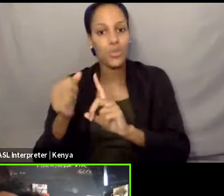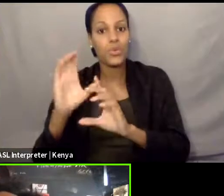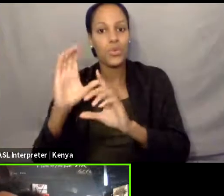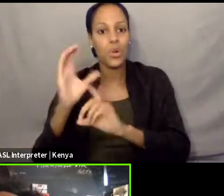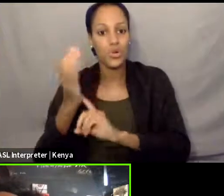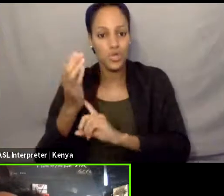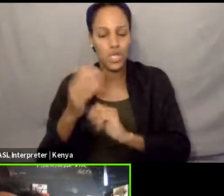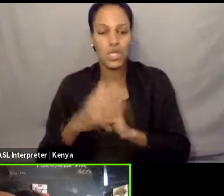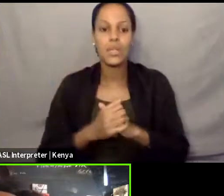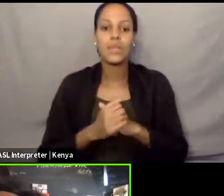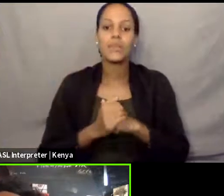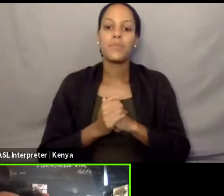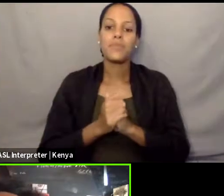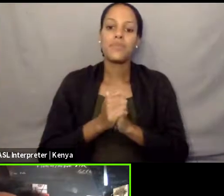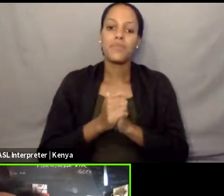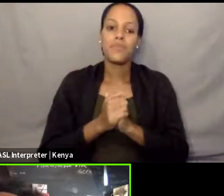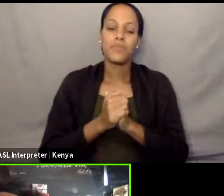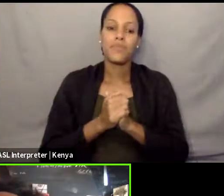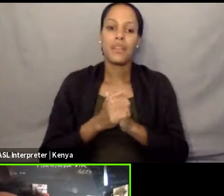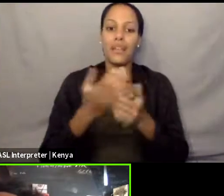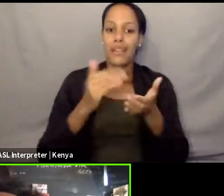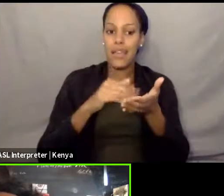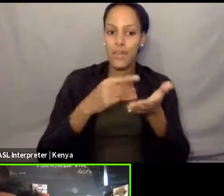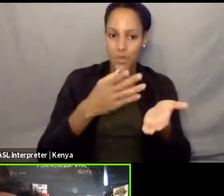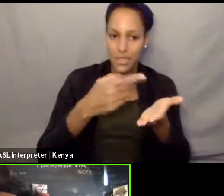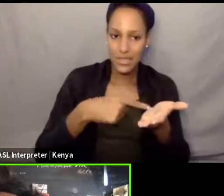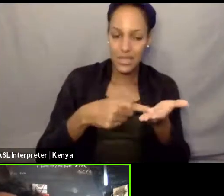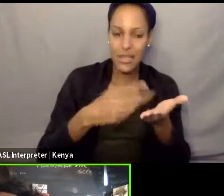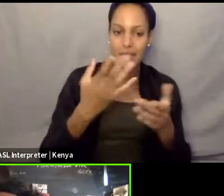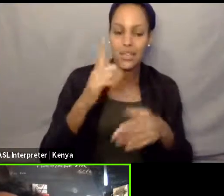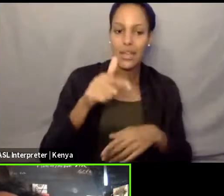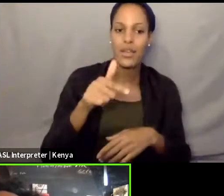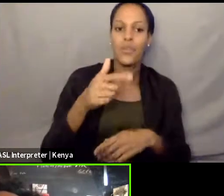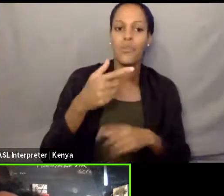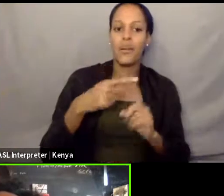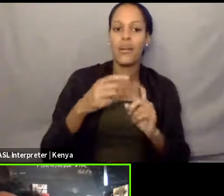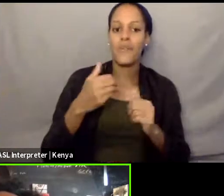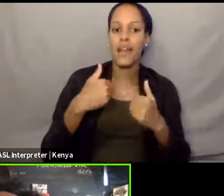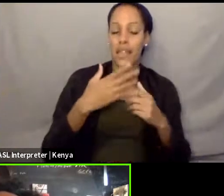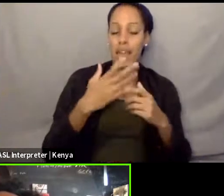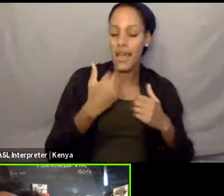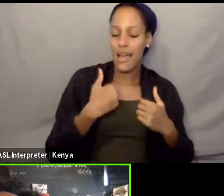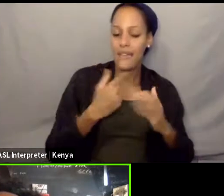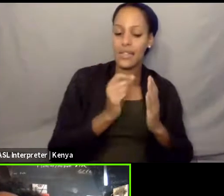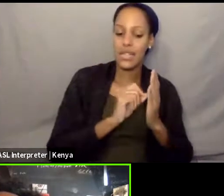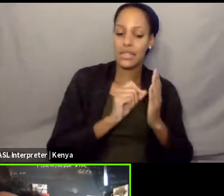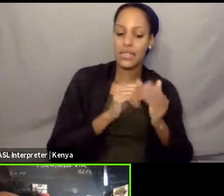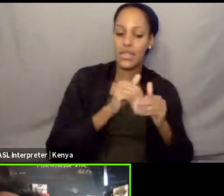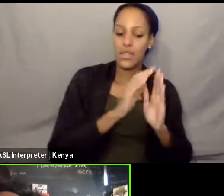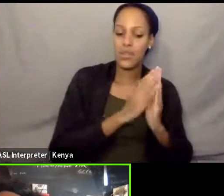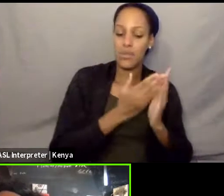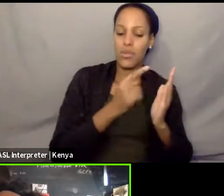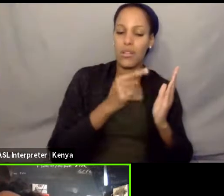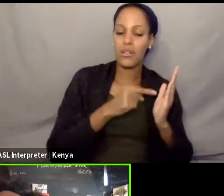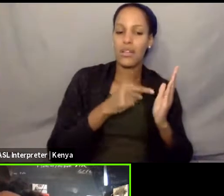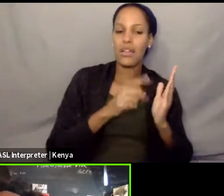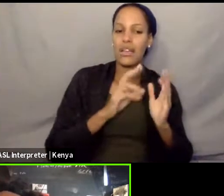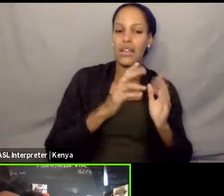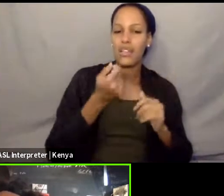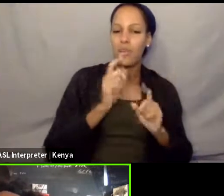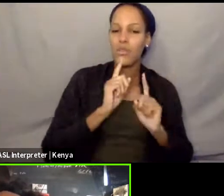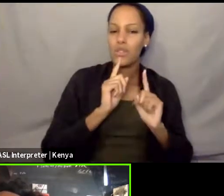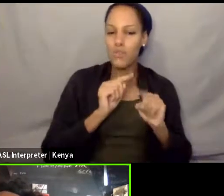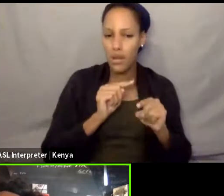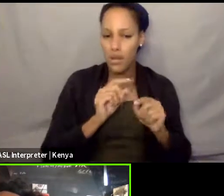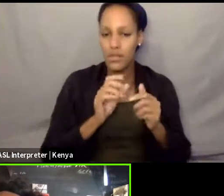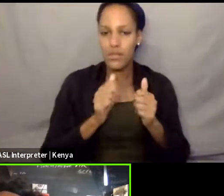and one of the things that, again, I'll sort of talk about this next book, is there's an essay in there that sort of responds to the